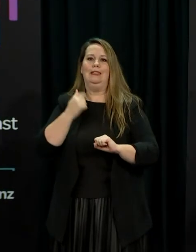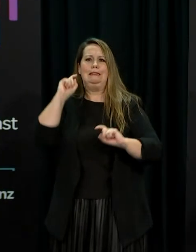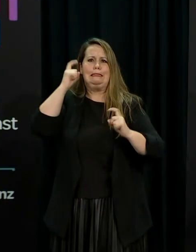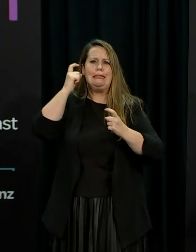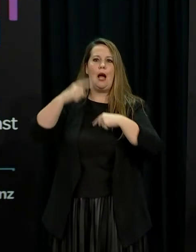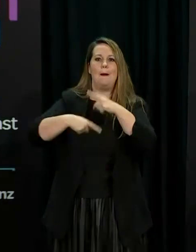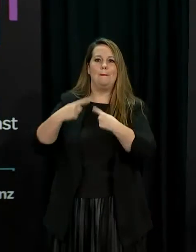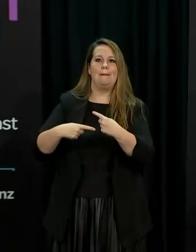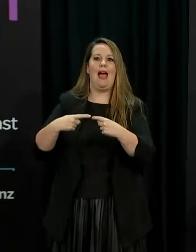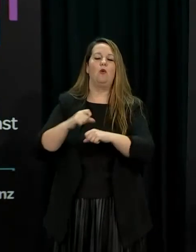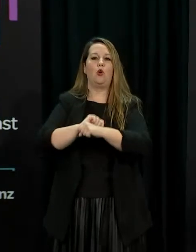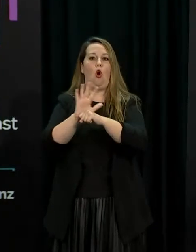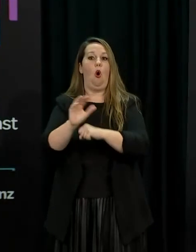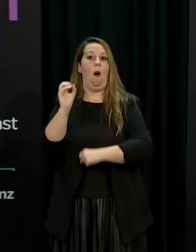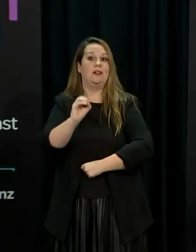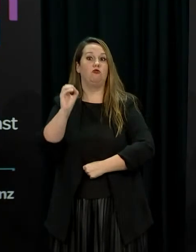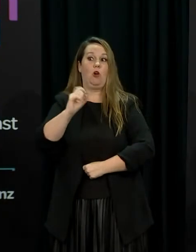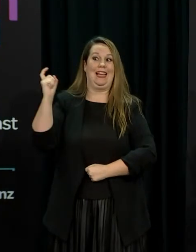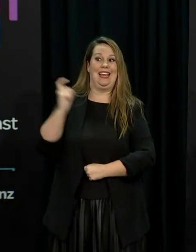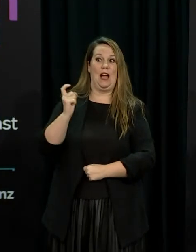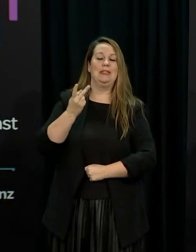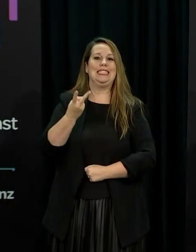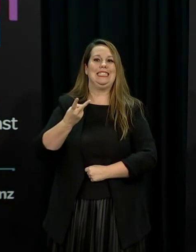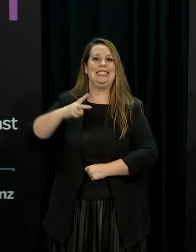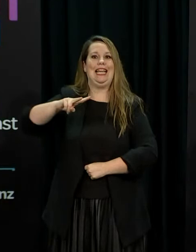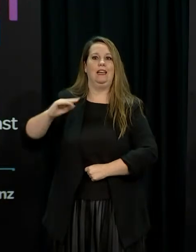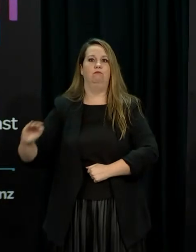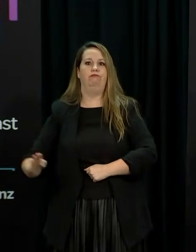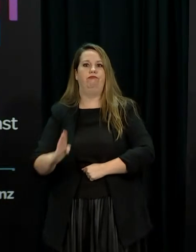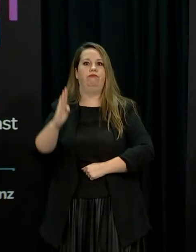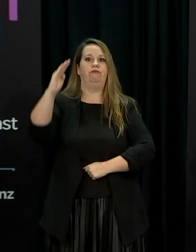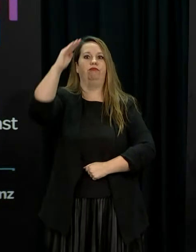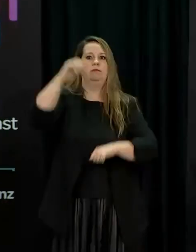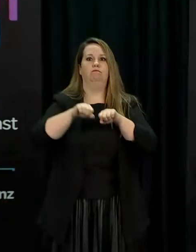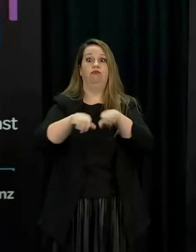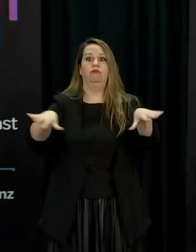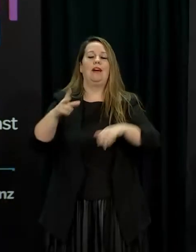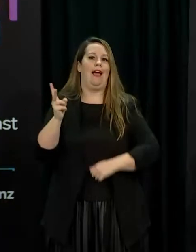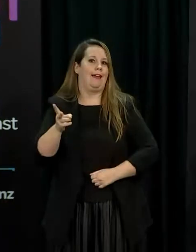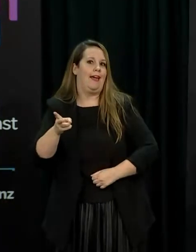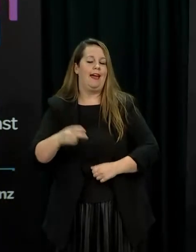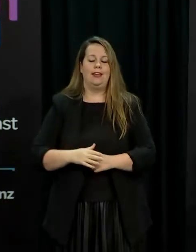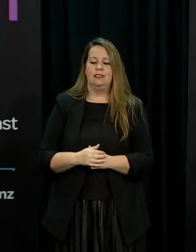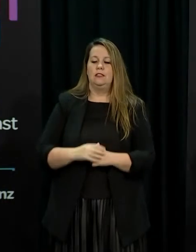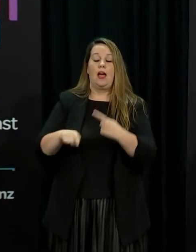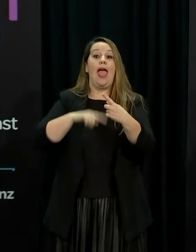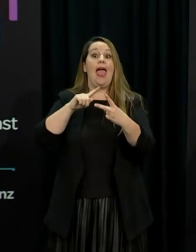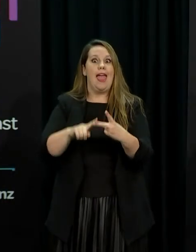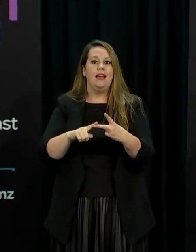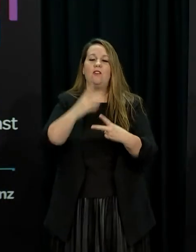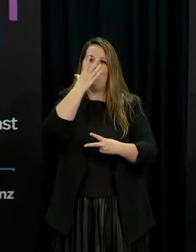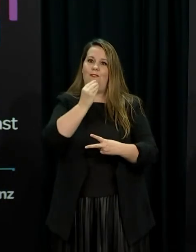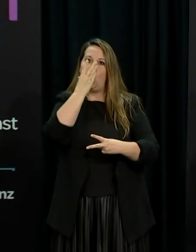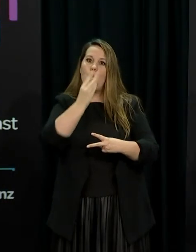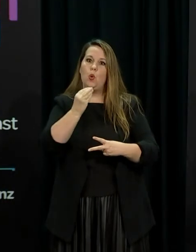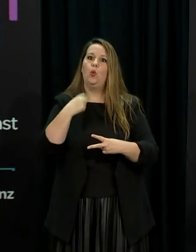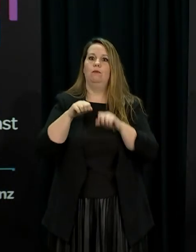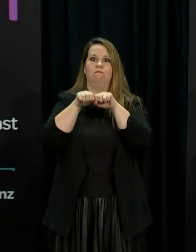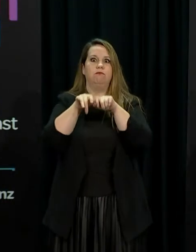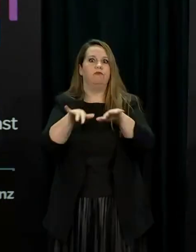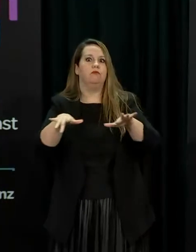Omicron, especially because we haven't had the flu virus circulating really in New Zealand for the last 2